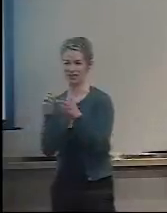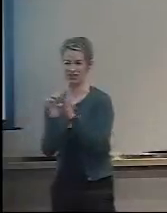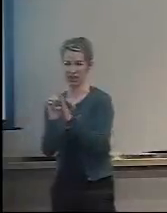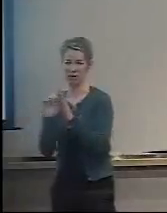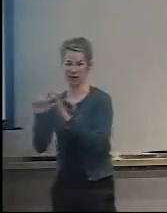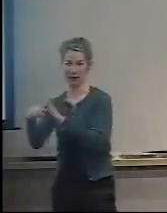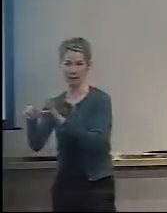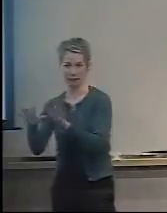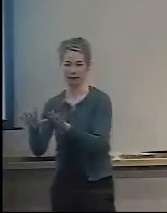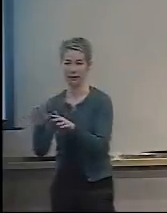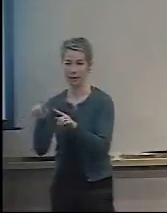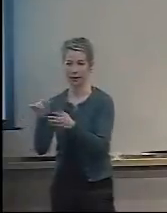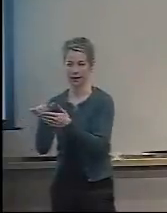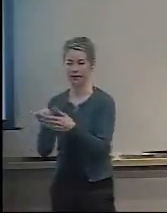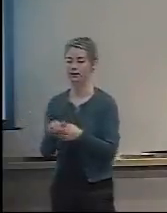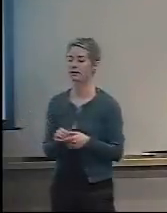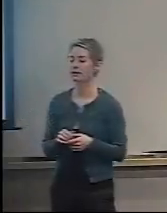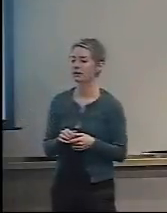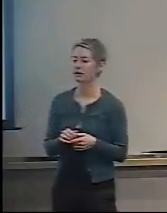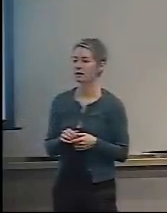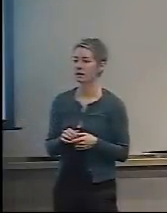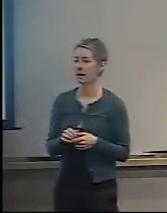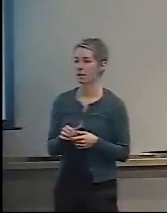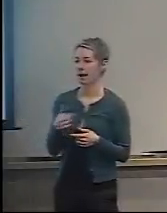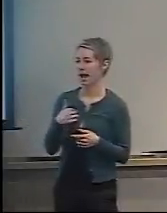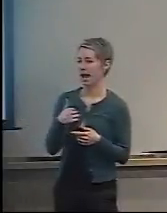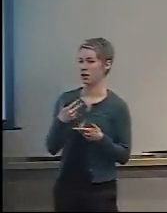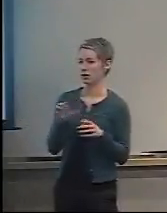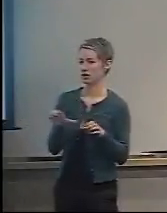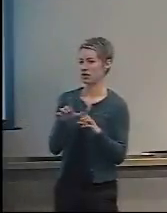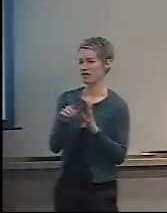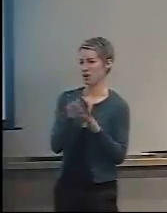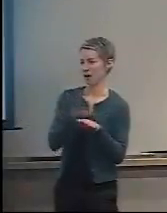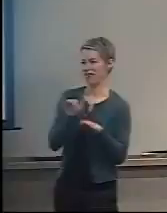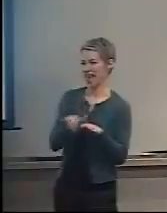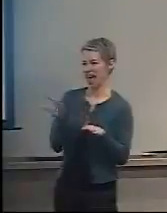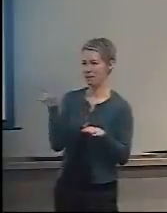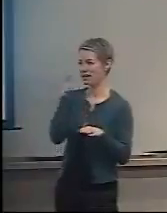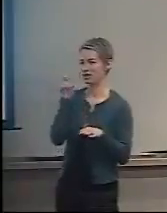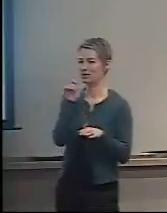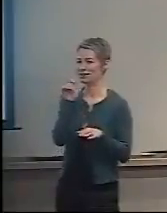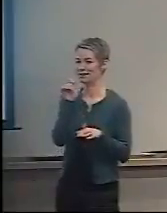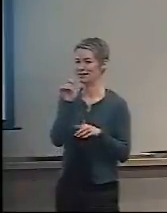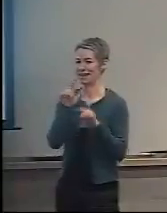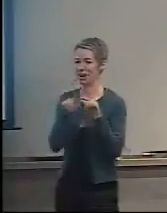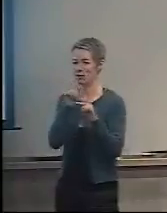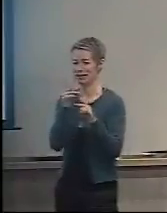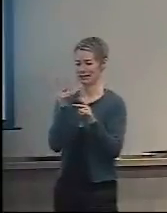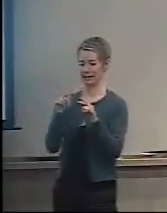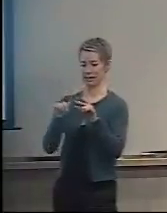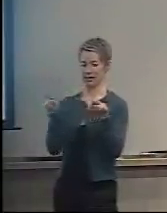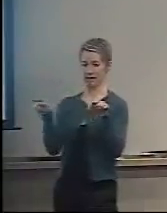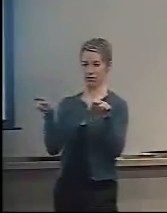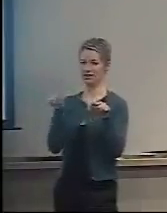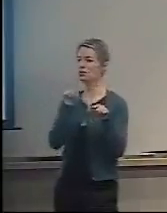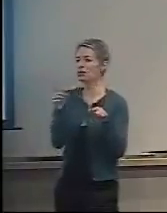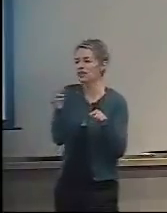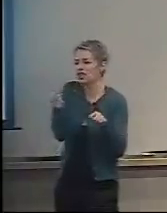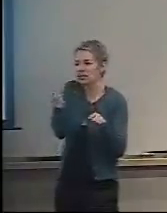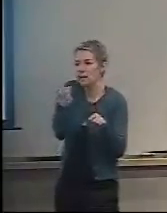example later about that. I'm not going to do the video on this because you can't really tell the difference very much. So it's a slight preference